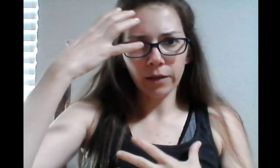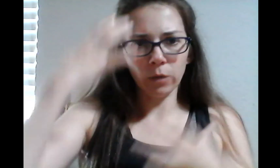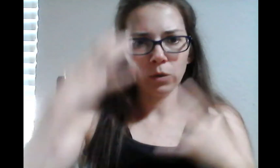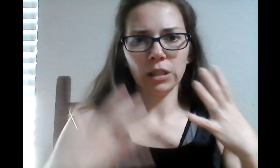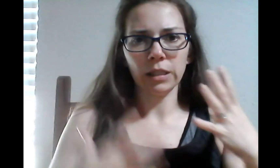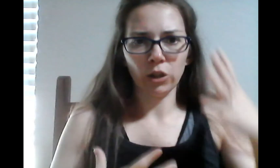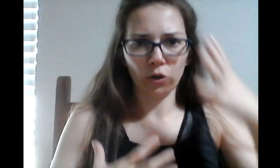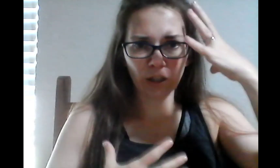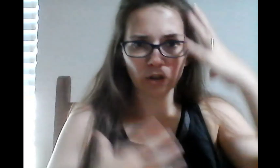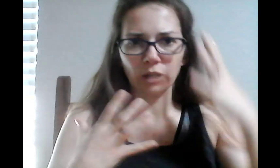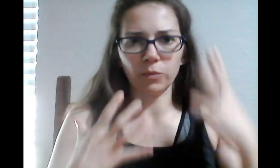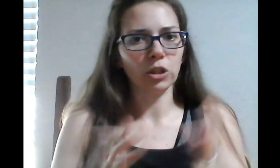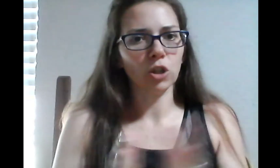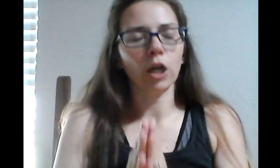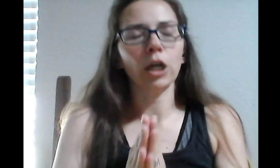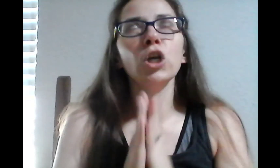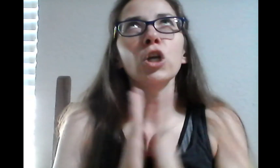language and your facial expression are